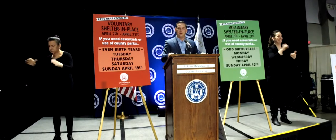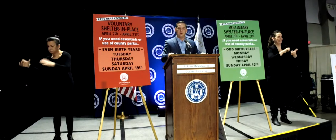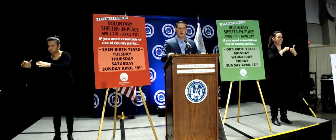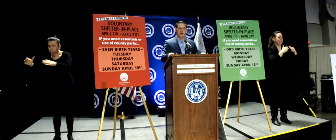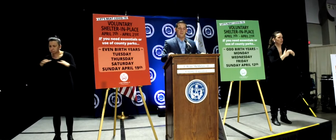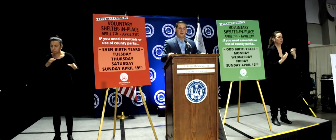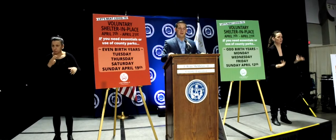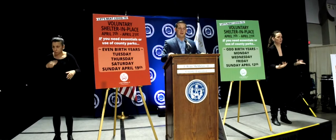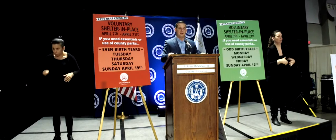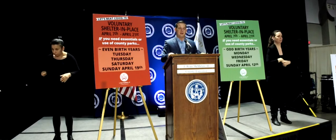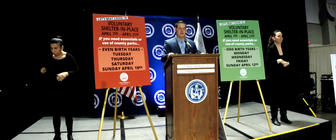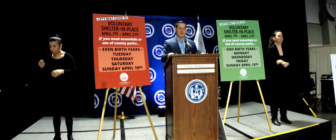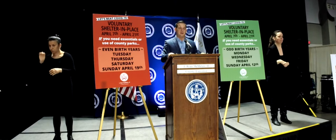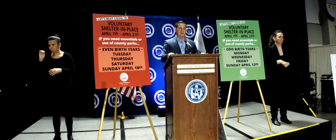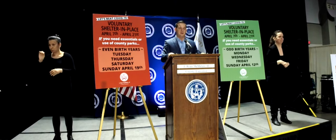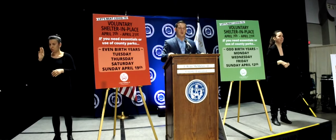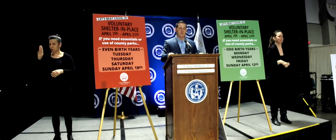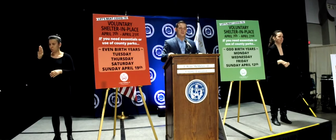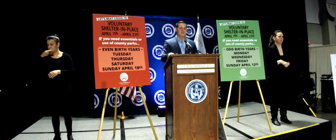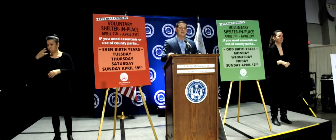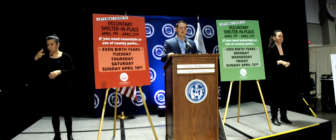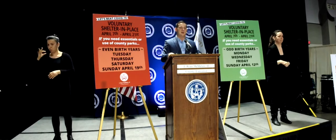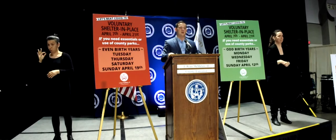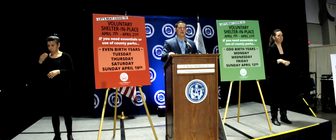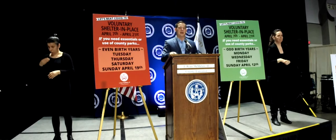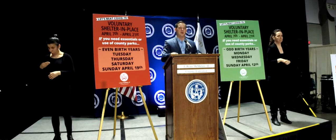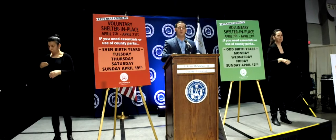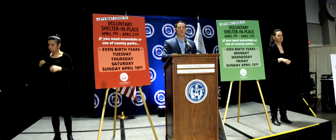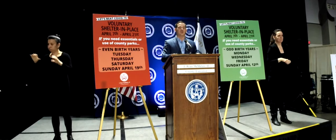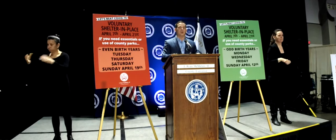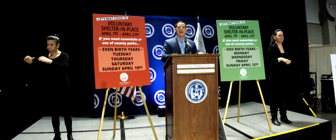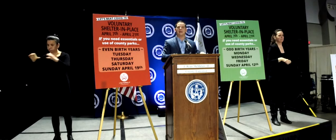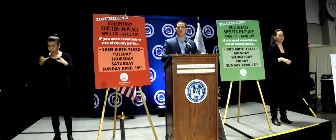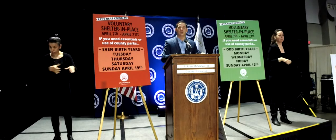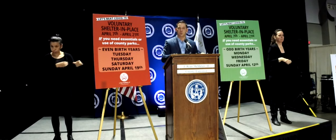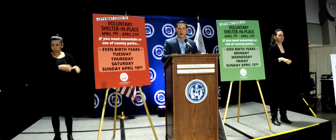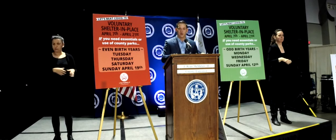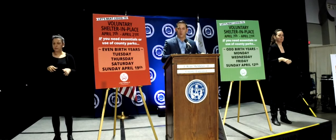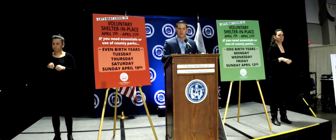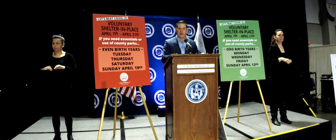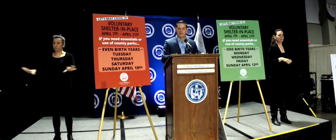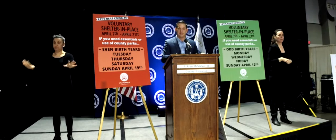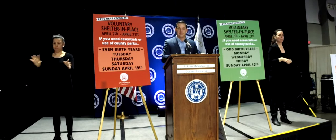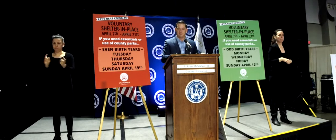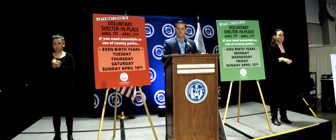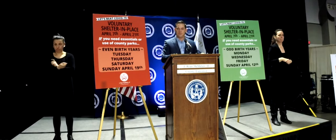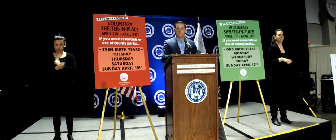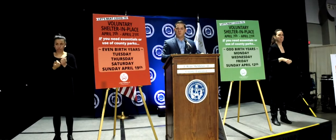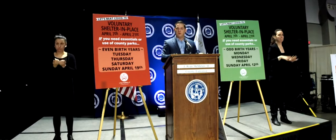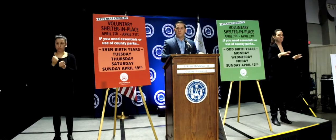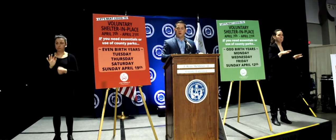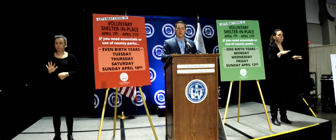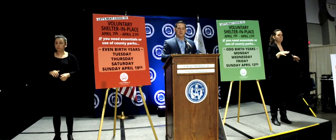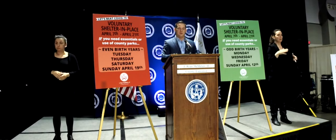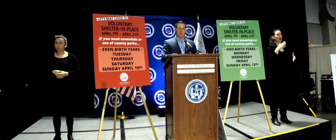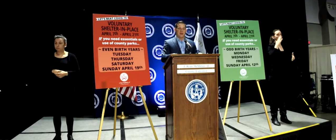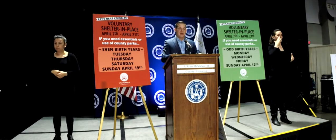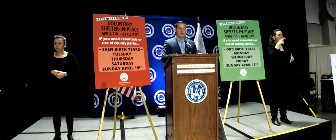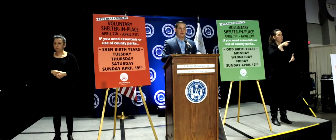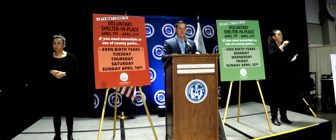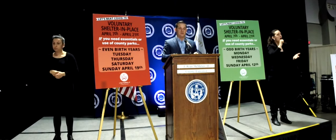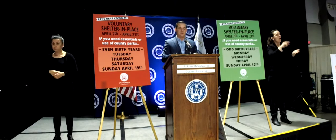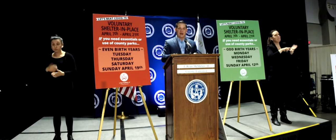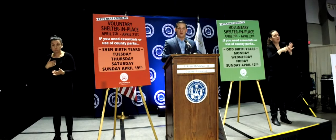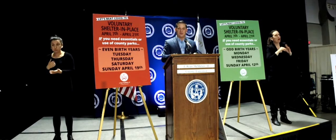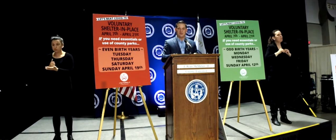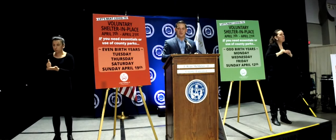together, and nobody's trying to spread COVID-19. But the